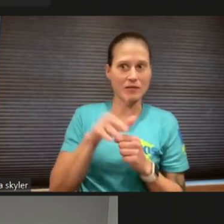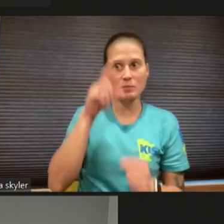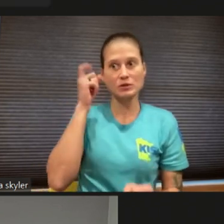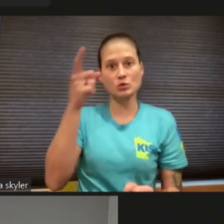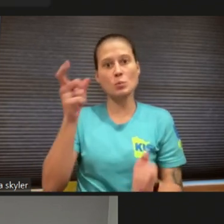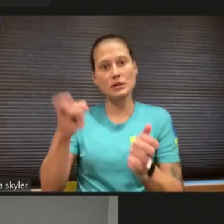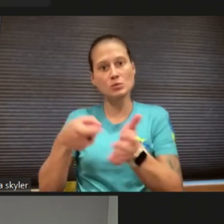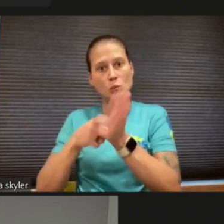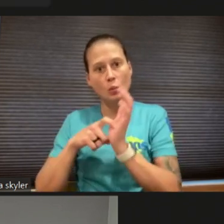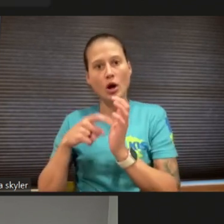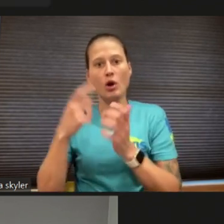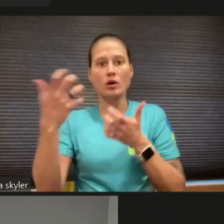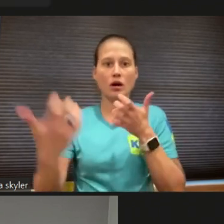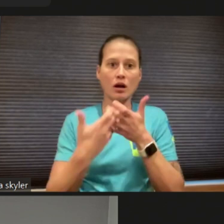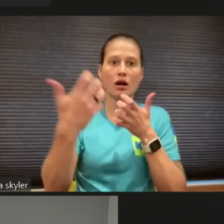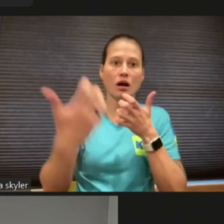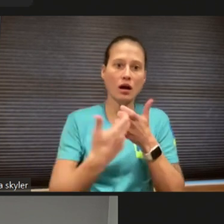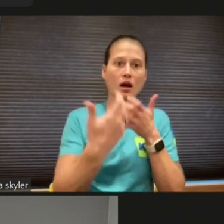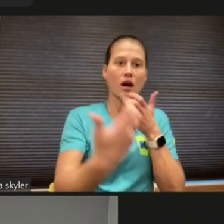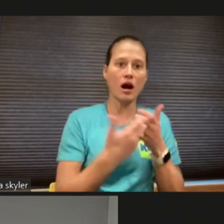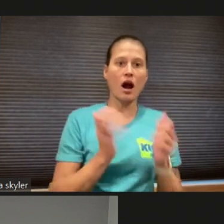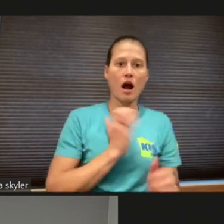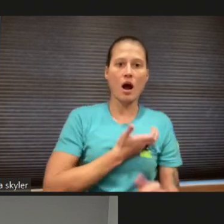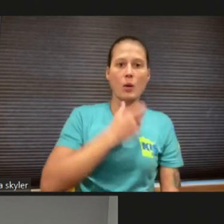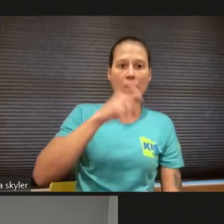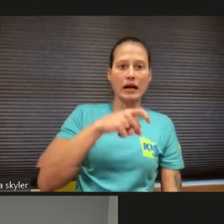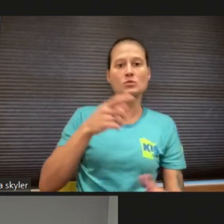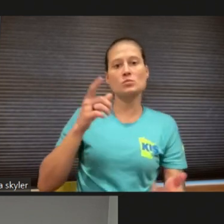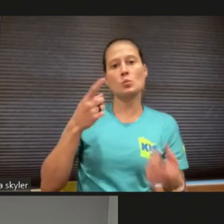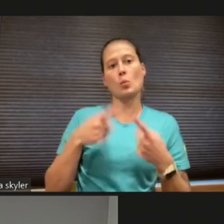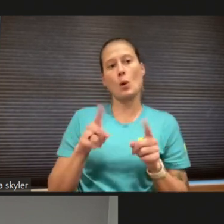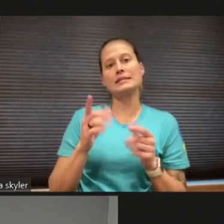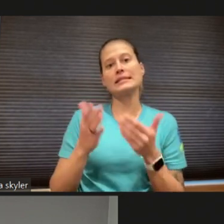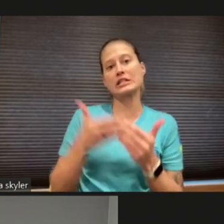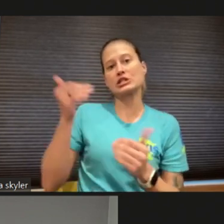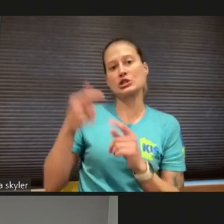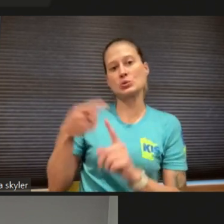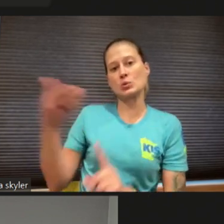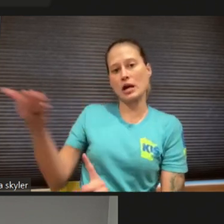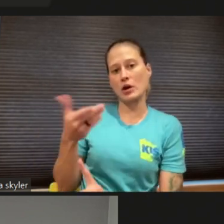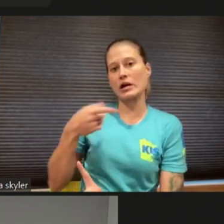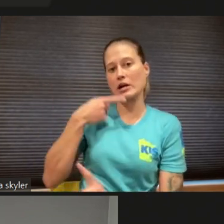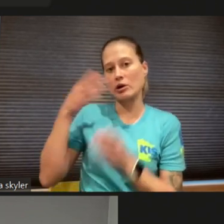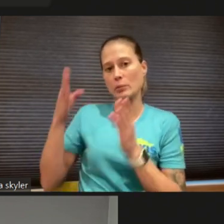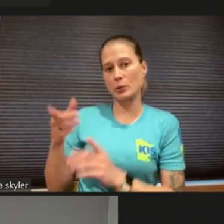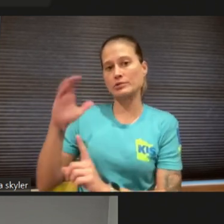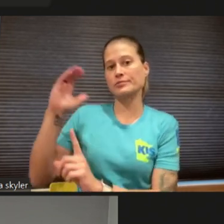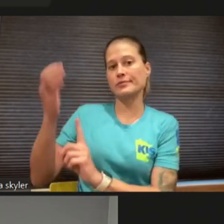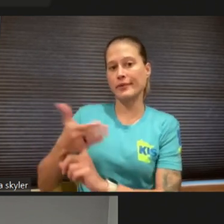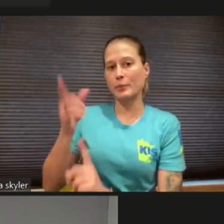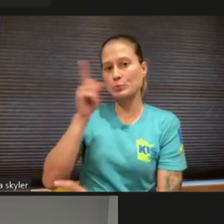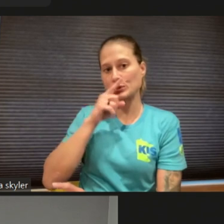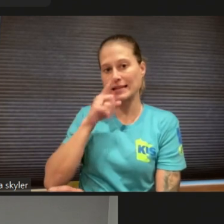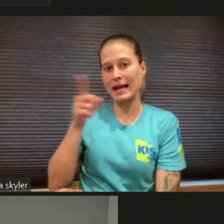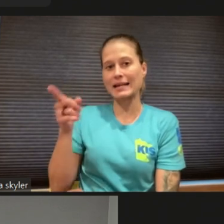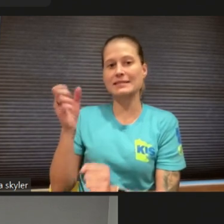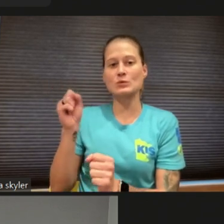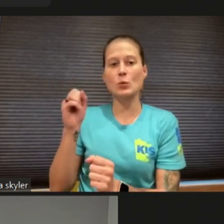actors with disabilities right because we know that actors will often require accommodations for example